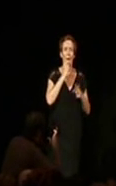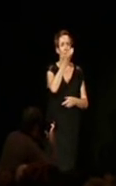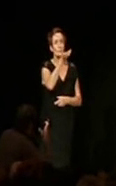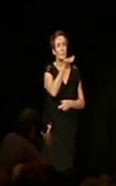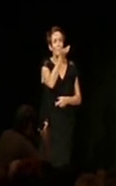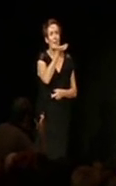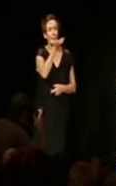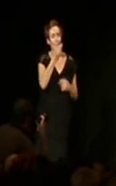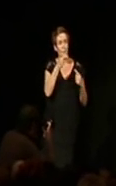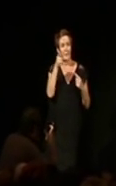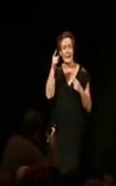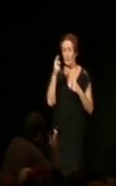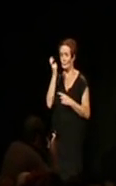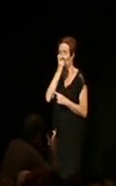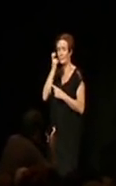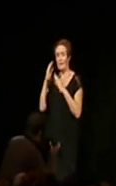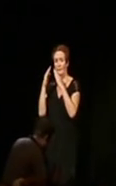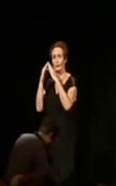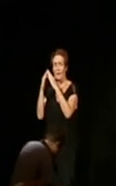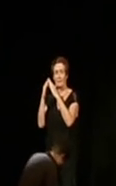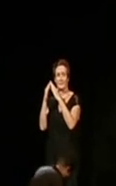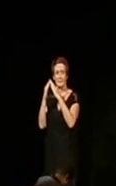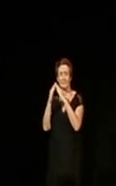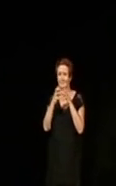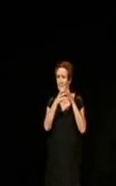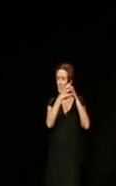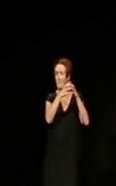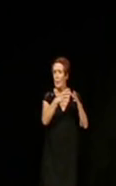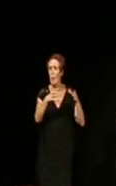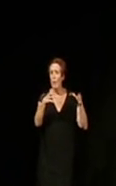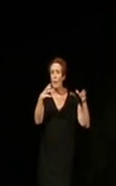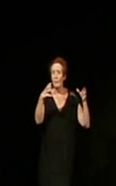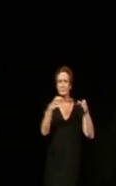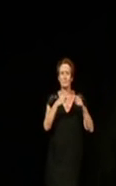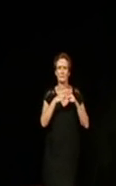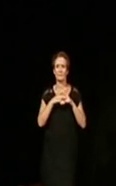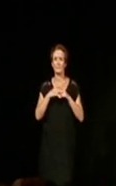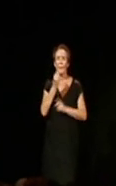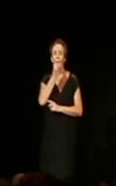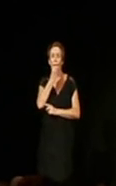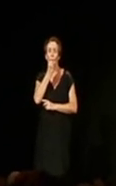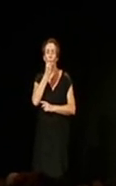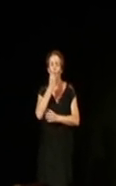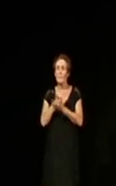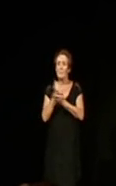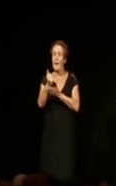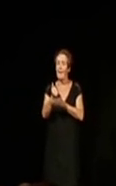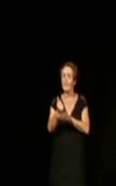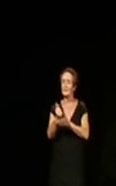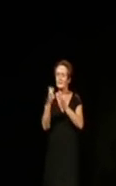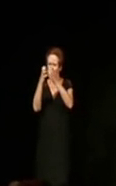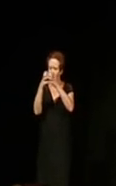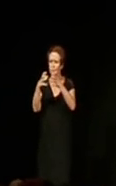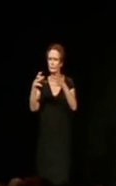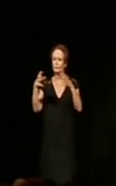night shelter. We have more people than ever before using food banks within our society. We have more